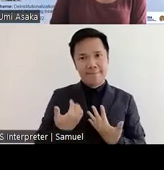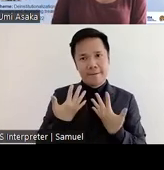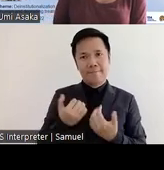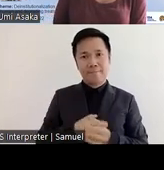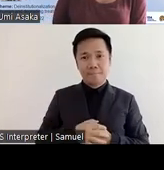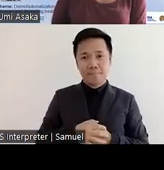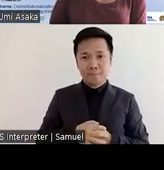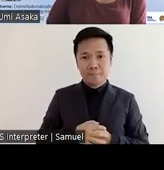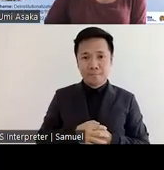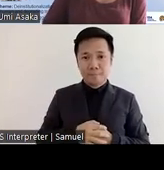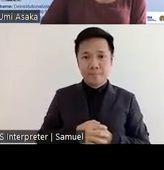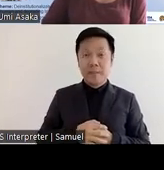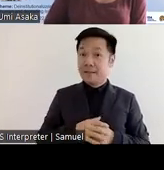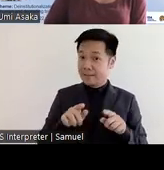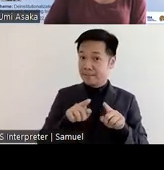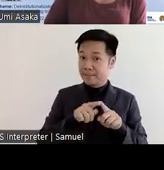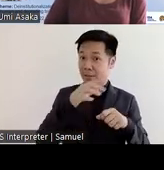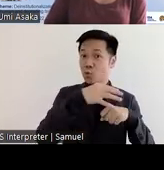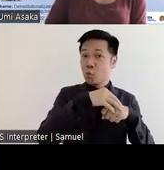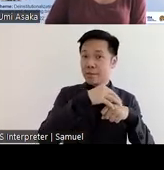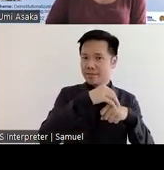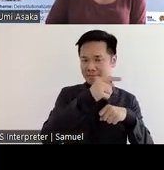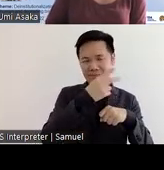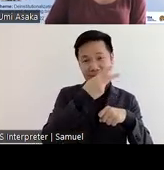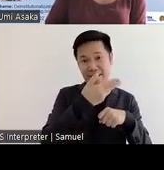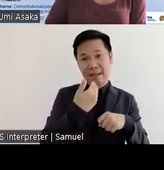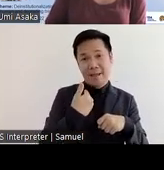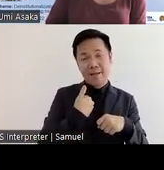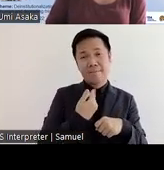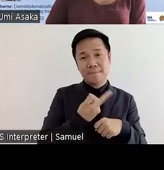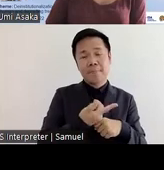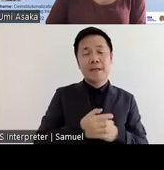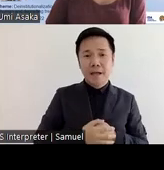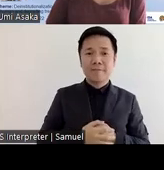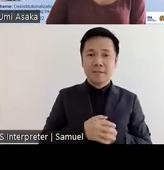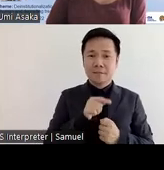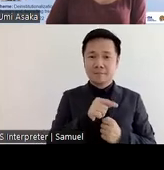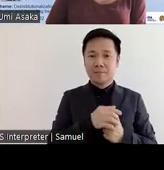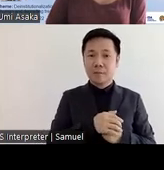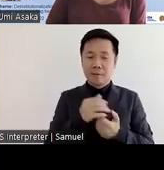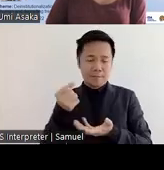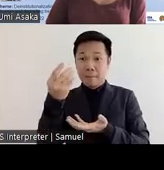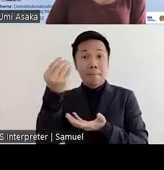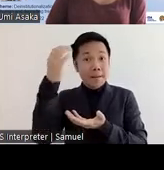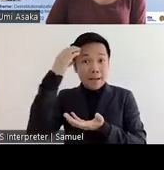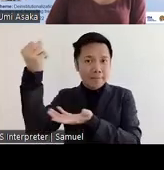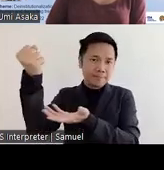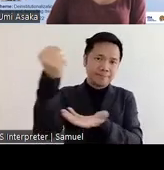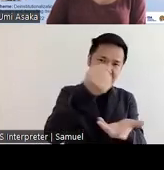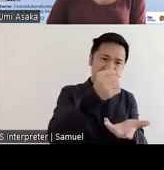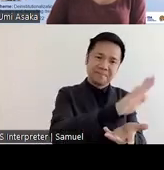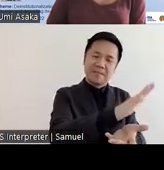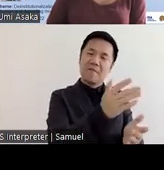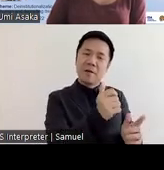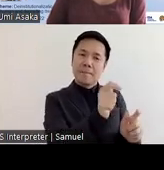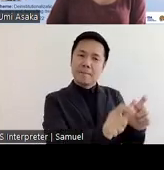system in Sweden, where people can recruit their own support workers and pay for them. And there is a lot more liberty in